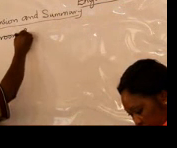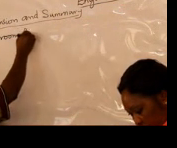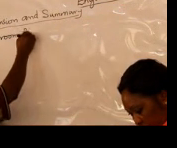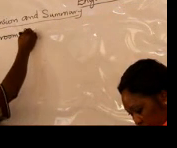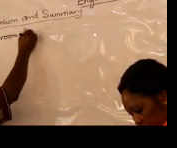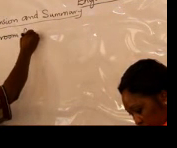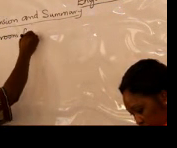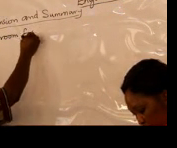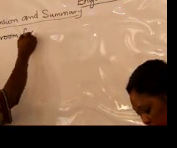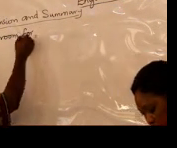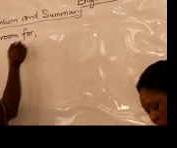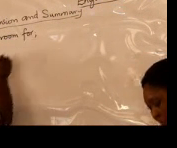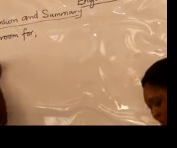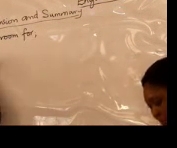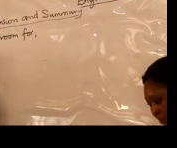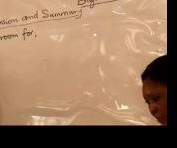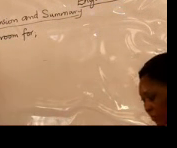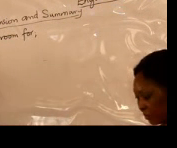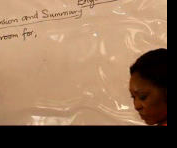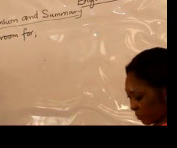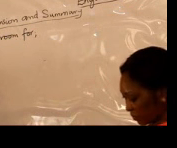for